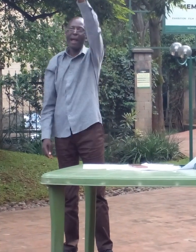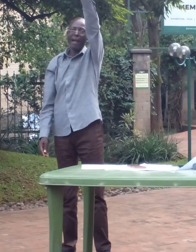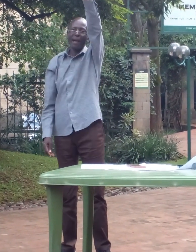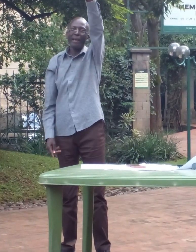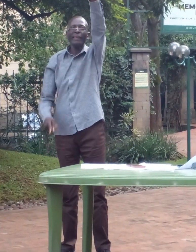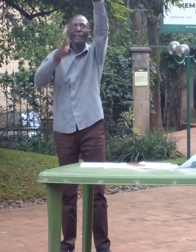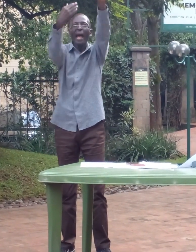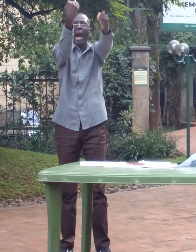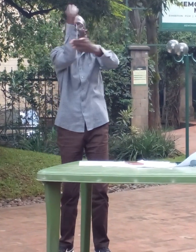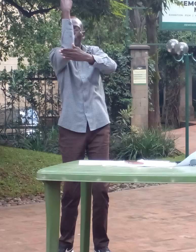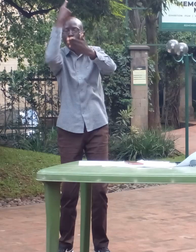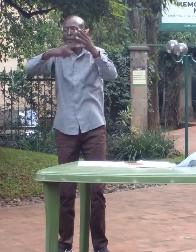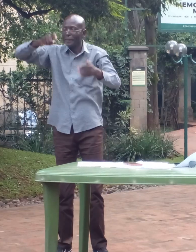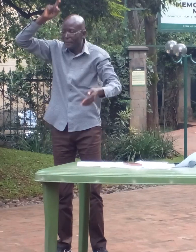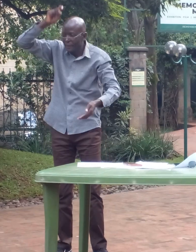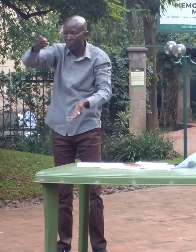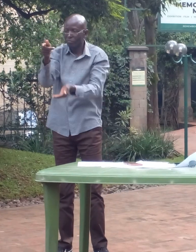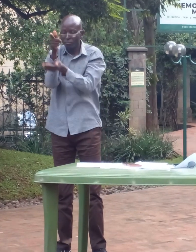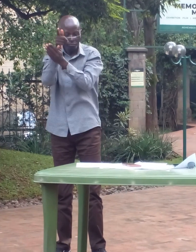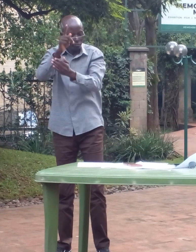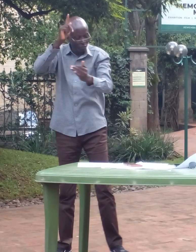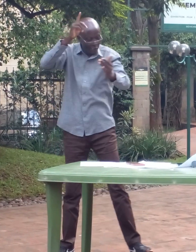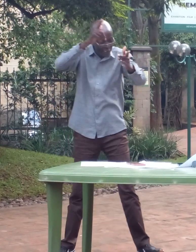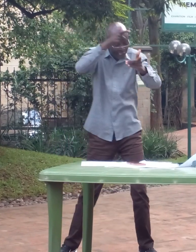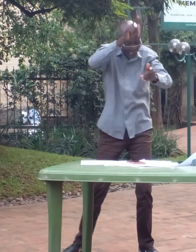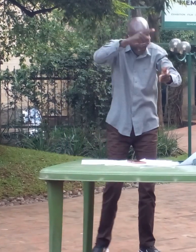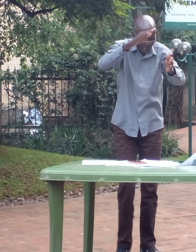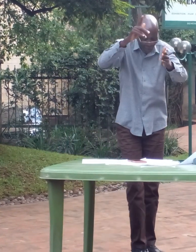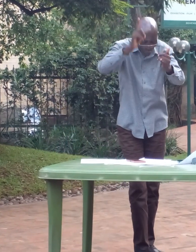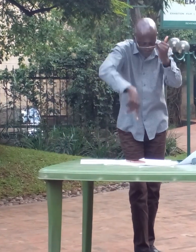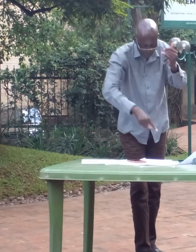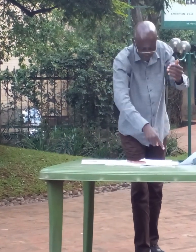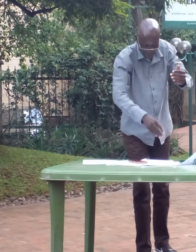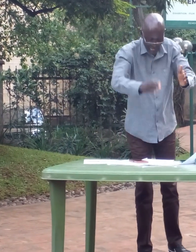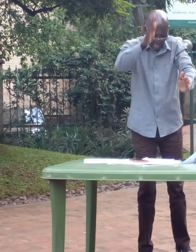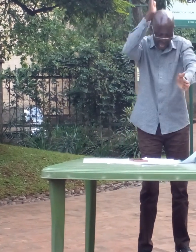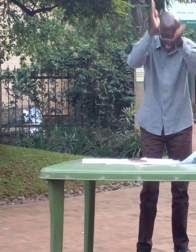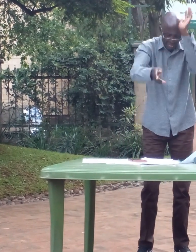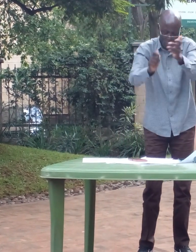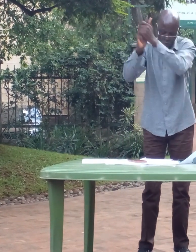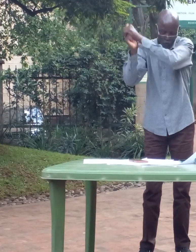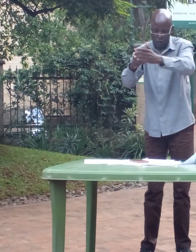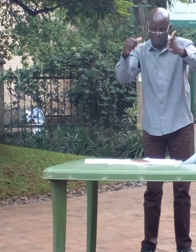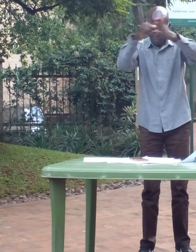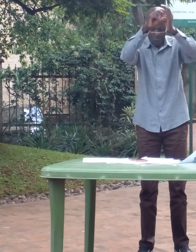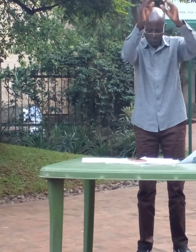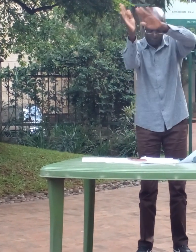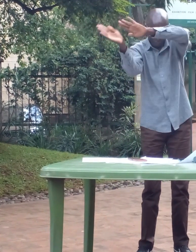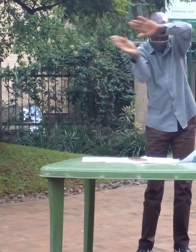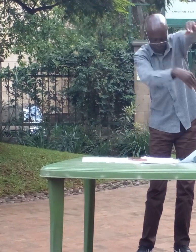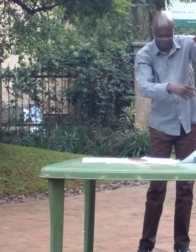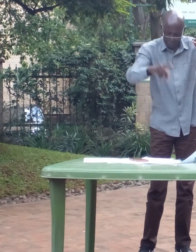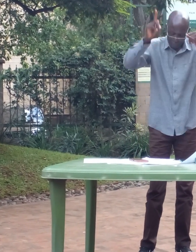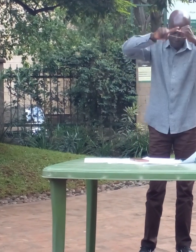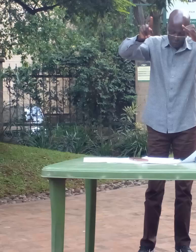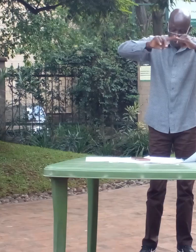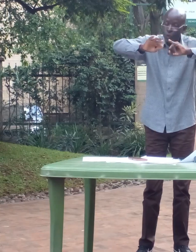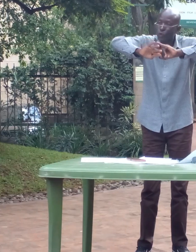training. It depends on you. So you need to see your YouTube evidence that you can send